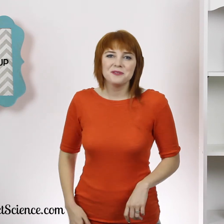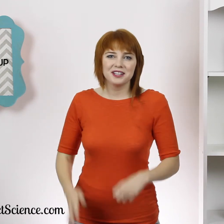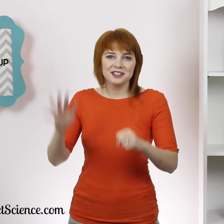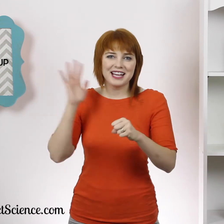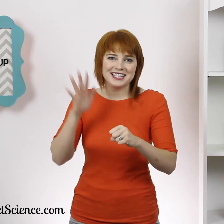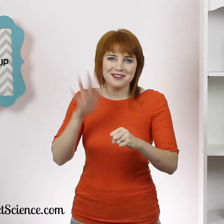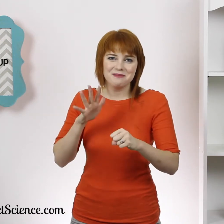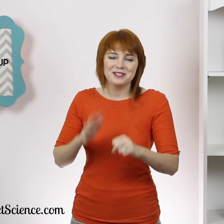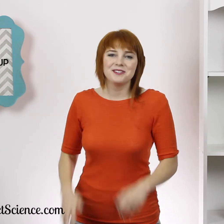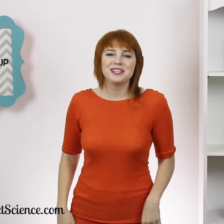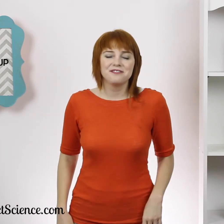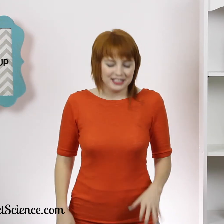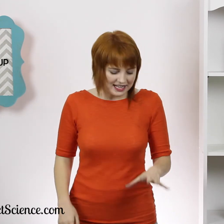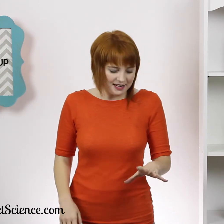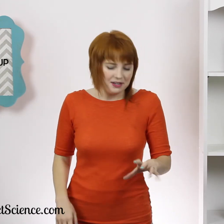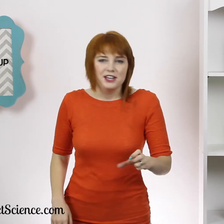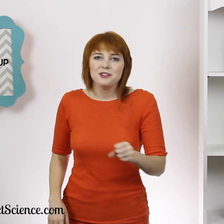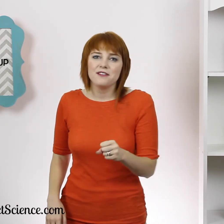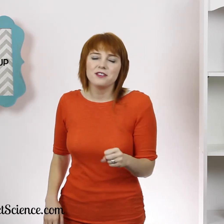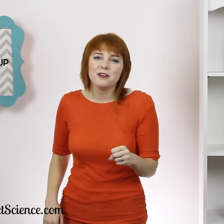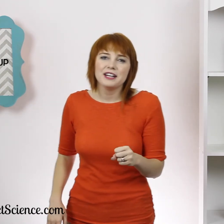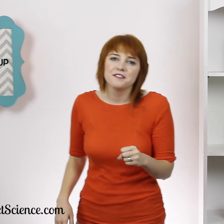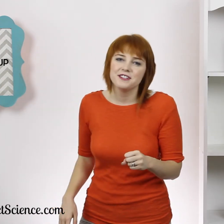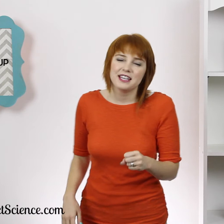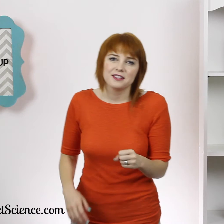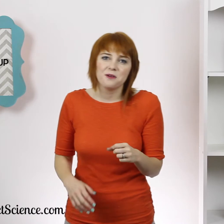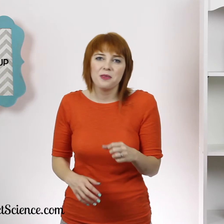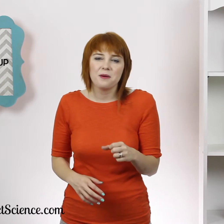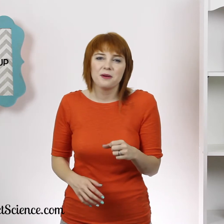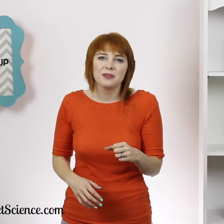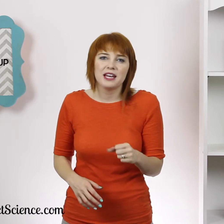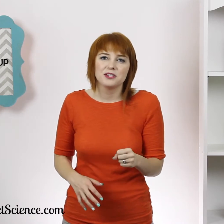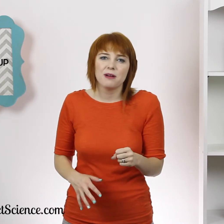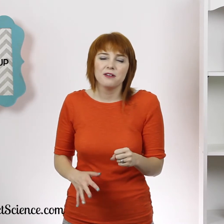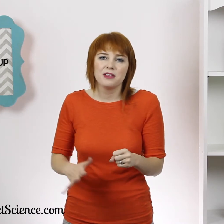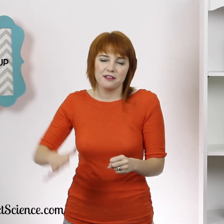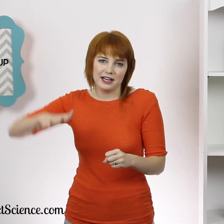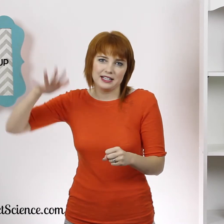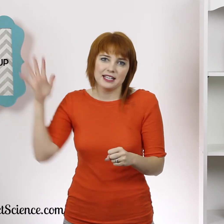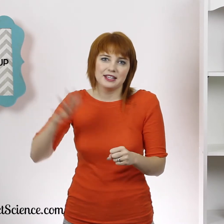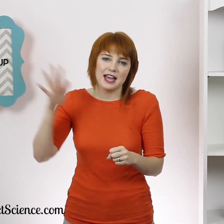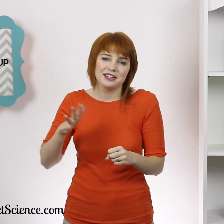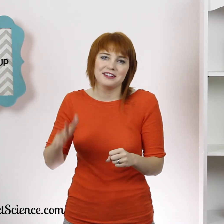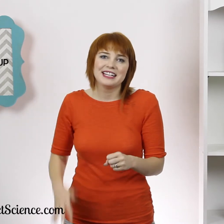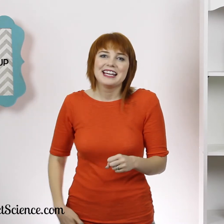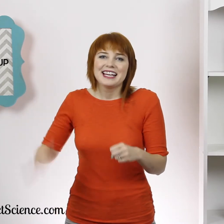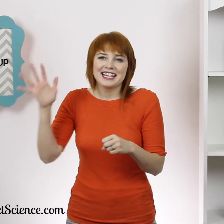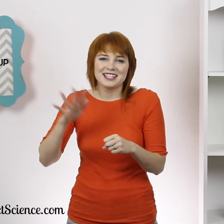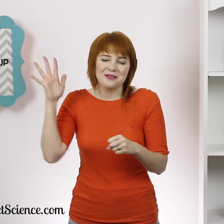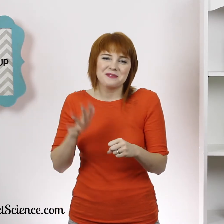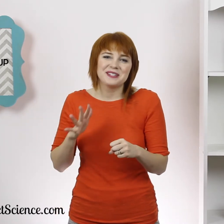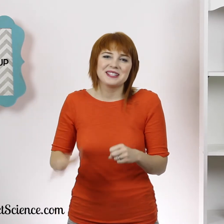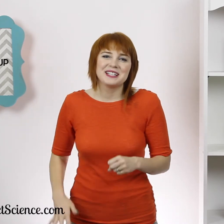Ketchup. Do you want a little ketchup? To do the sign for ketchup, you have your lower hand in the fist like it's holding the ketchup bottle and the other hand is hitting the end of it.